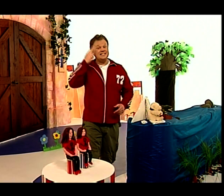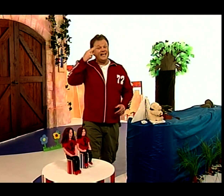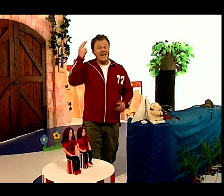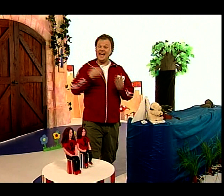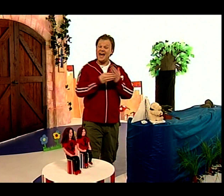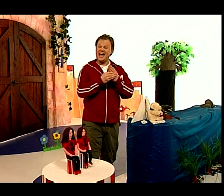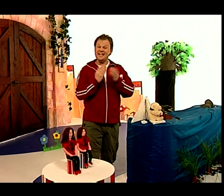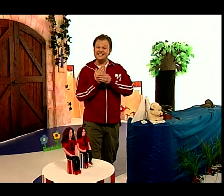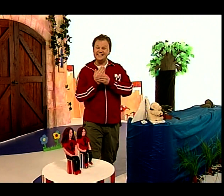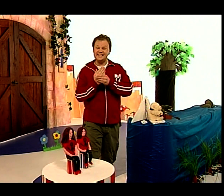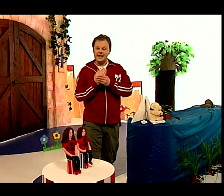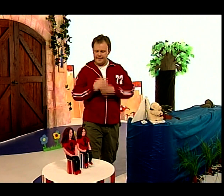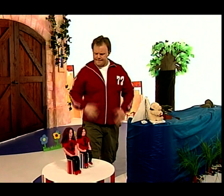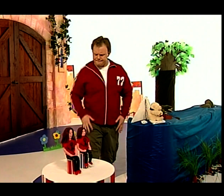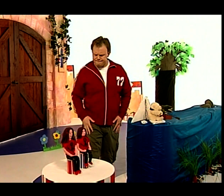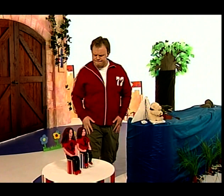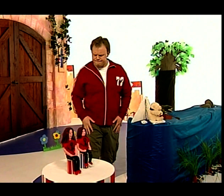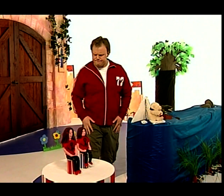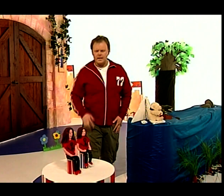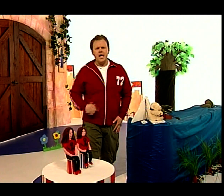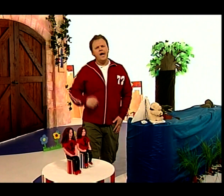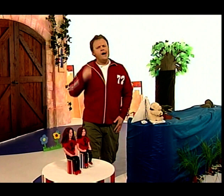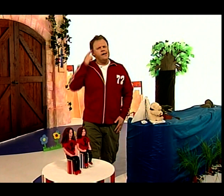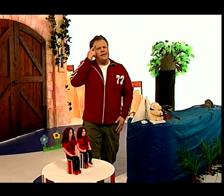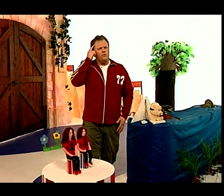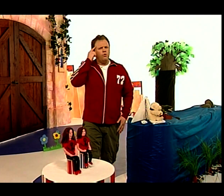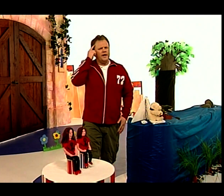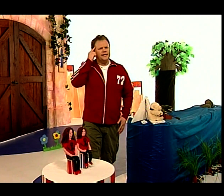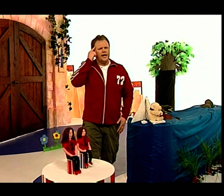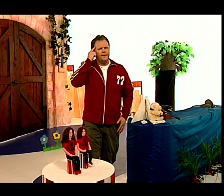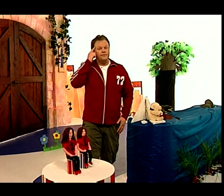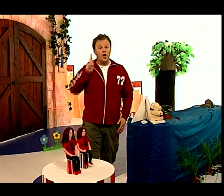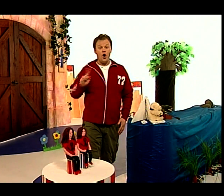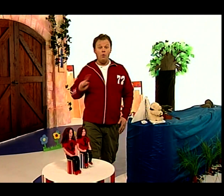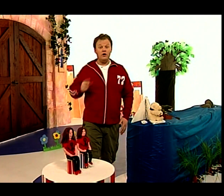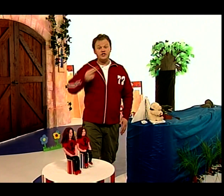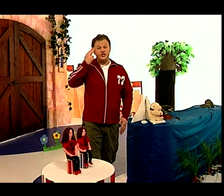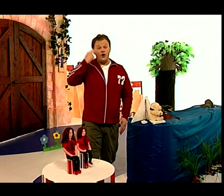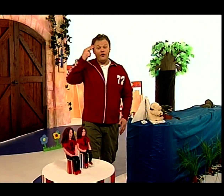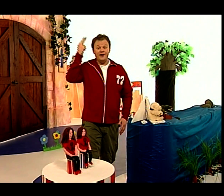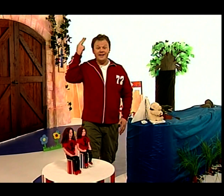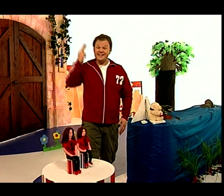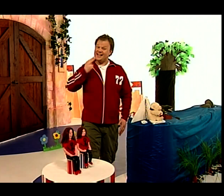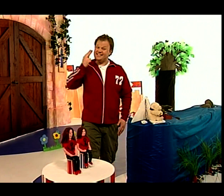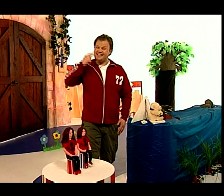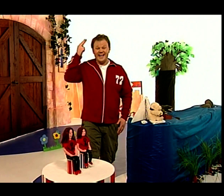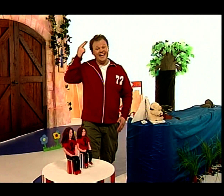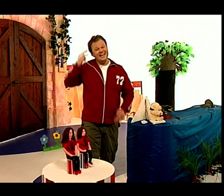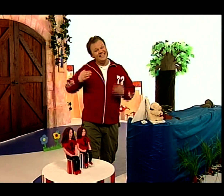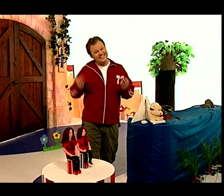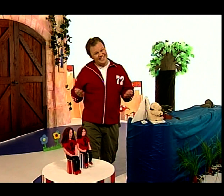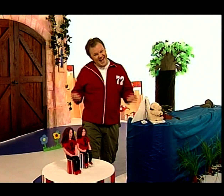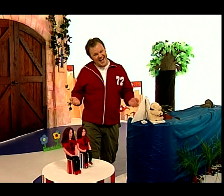singing hands. I wonder what song they'll sing today.